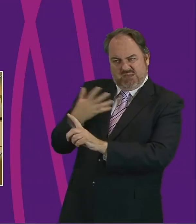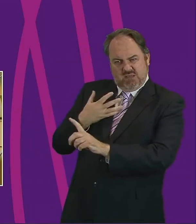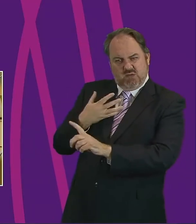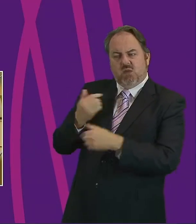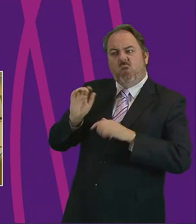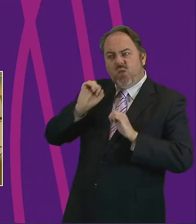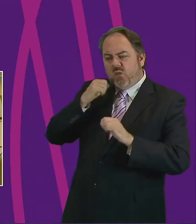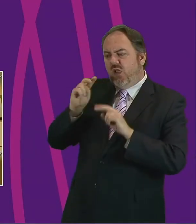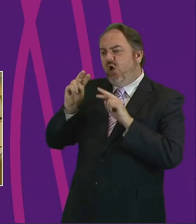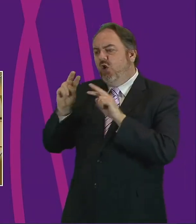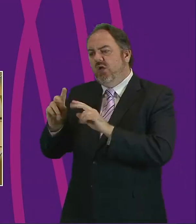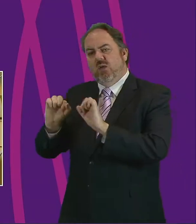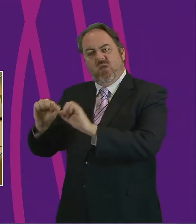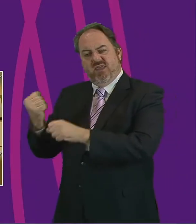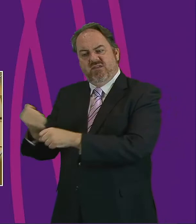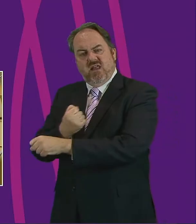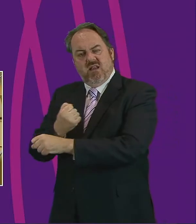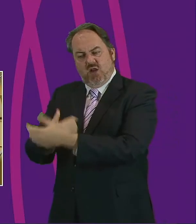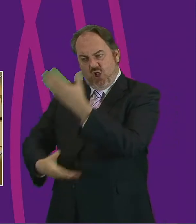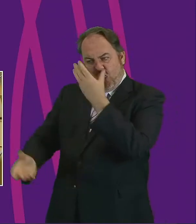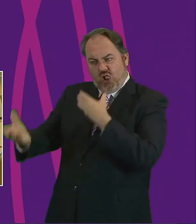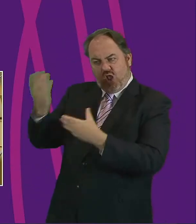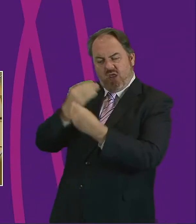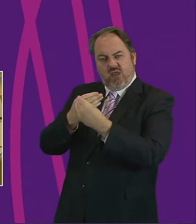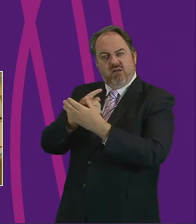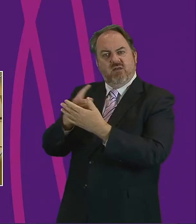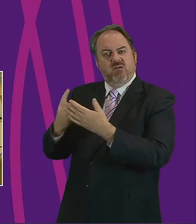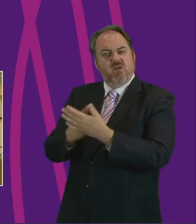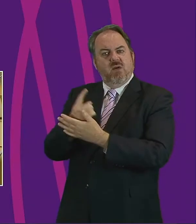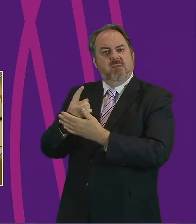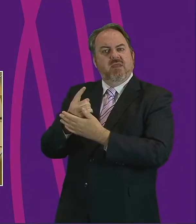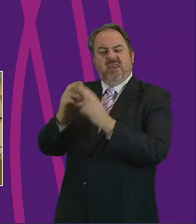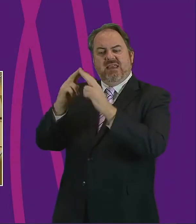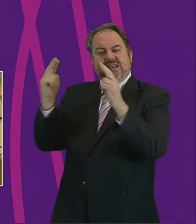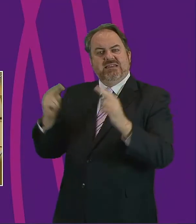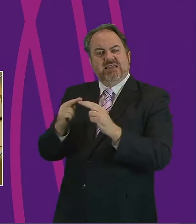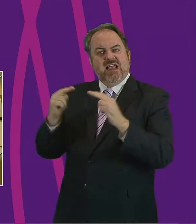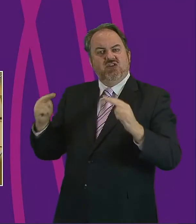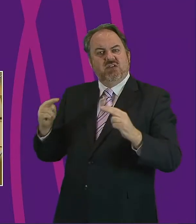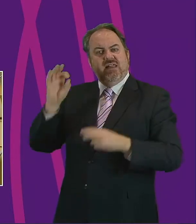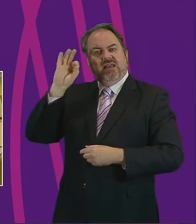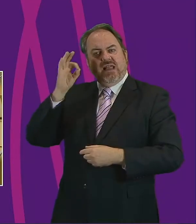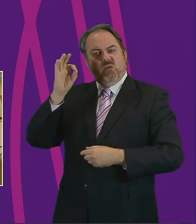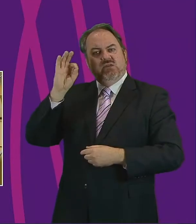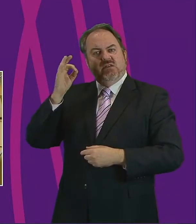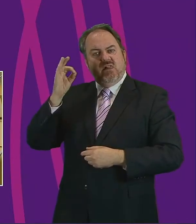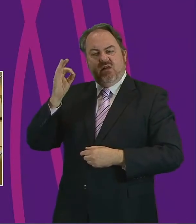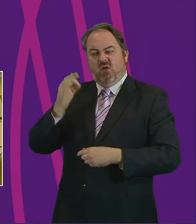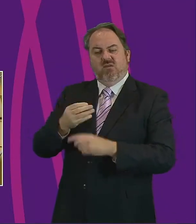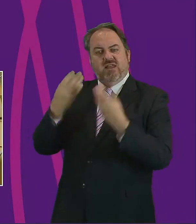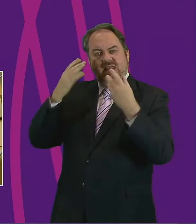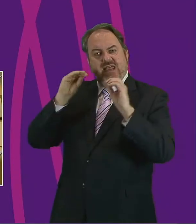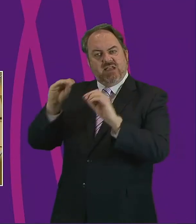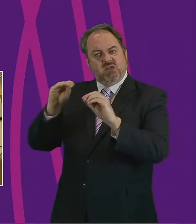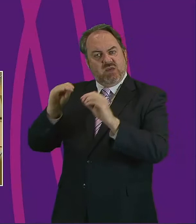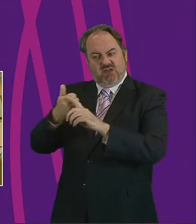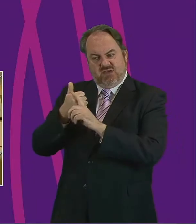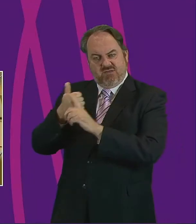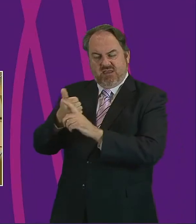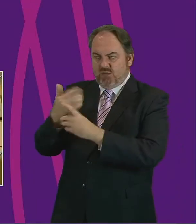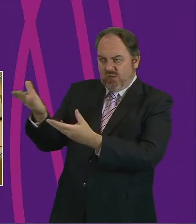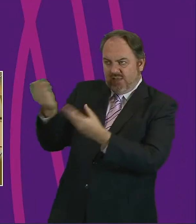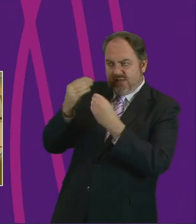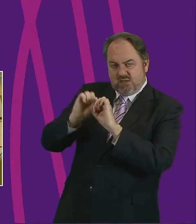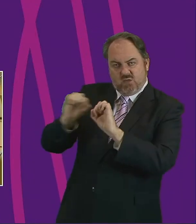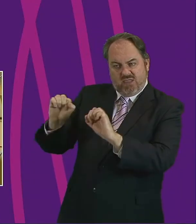from other countries. Our International Council of Education Advisors has got a critical role to play in that, of course, as does the advisory